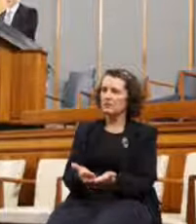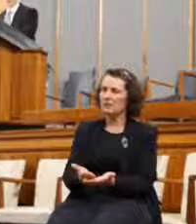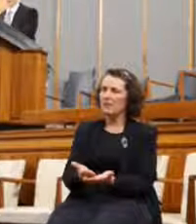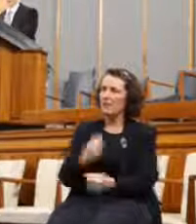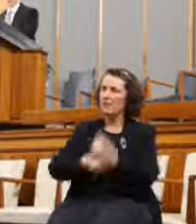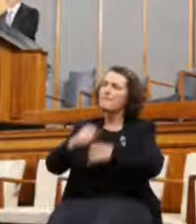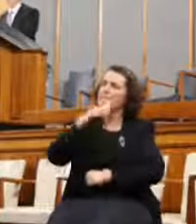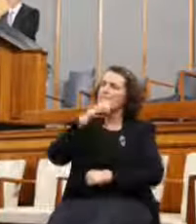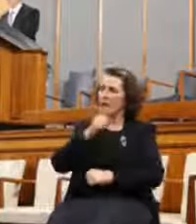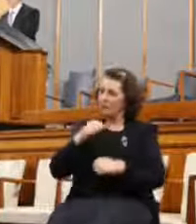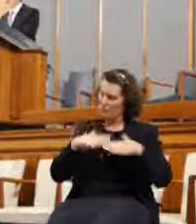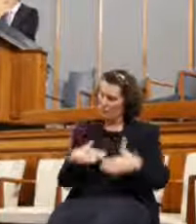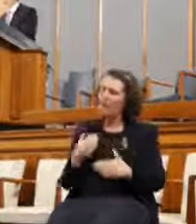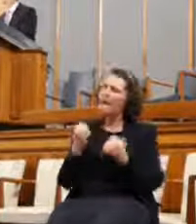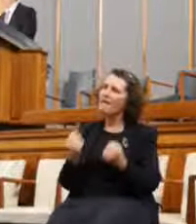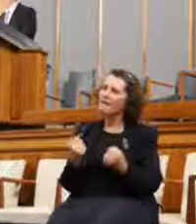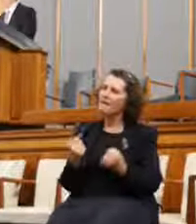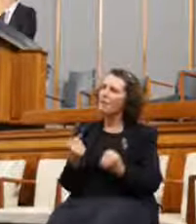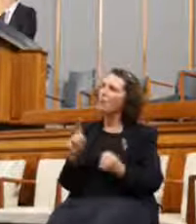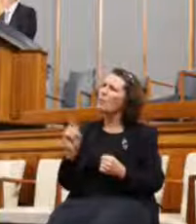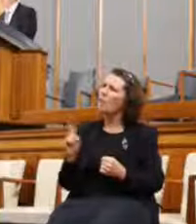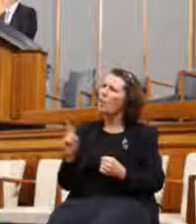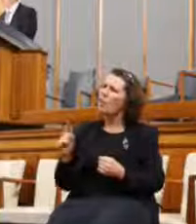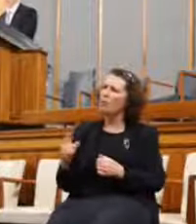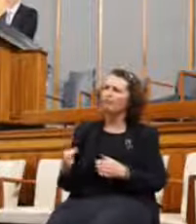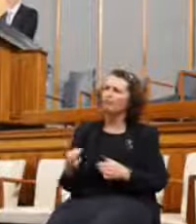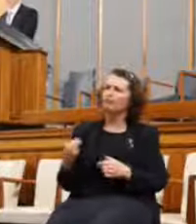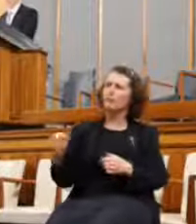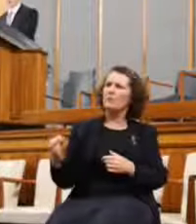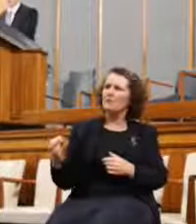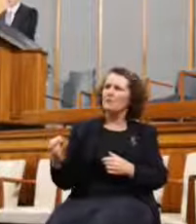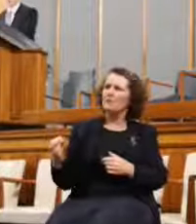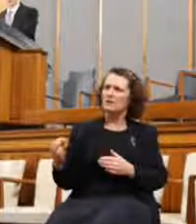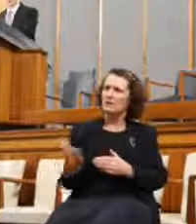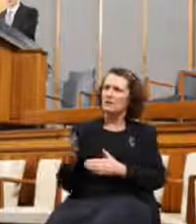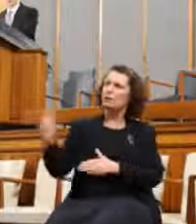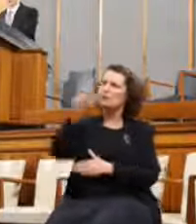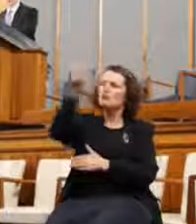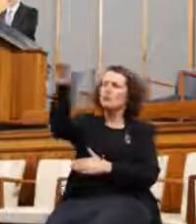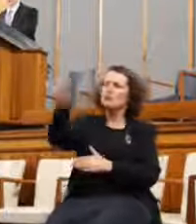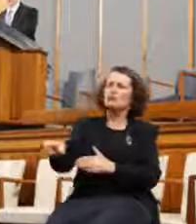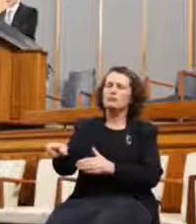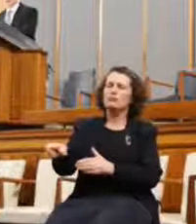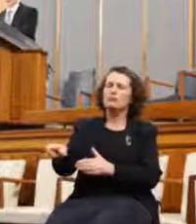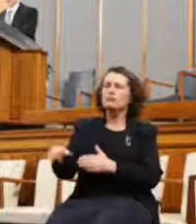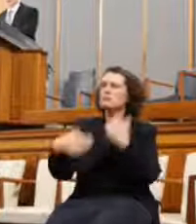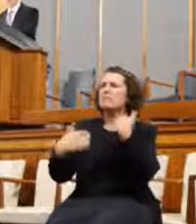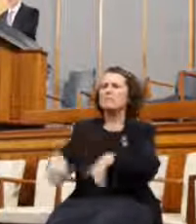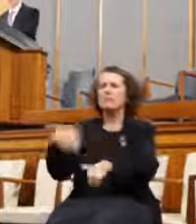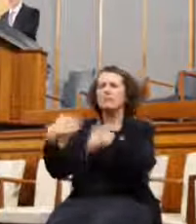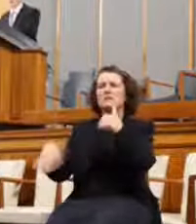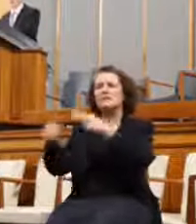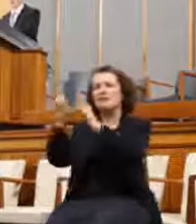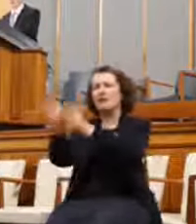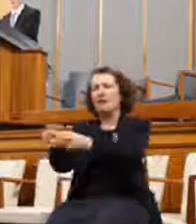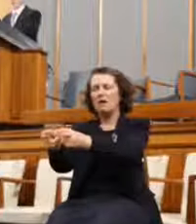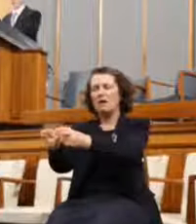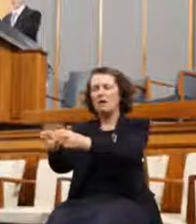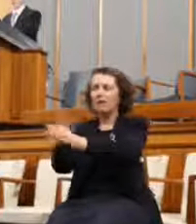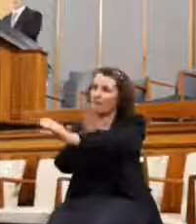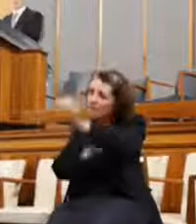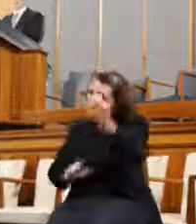our representative, in order to suffer and die for us, in order to go to Calvary's cross,